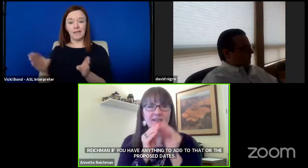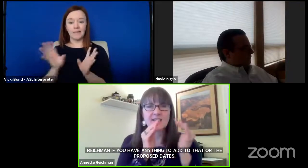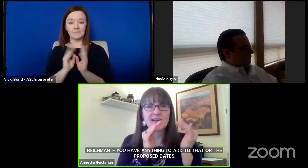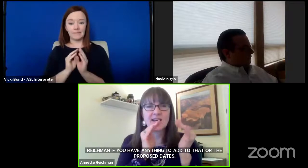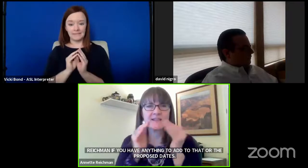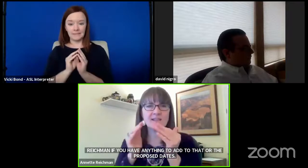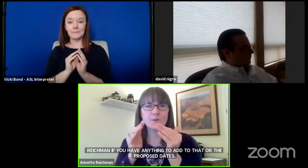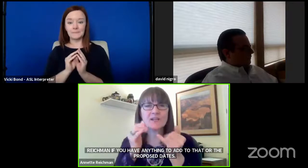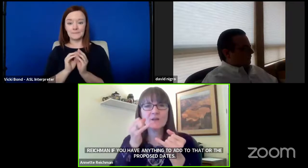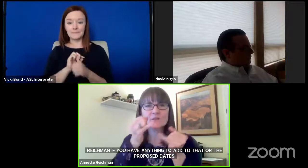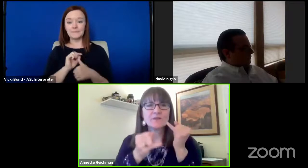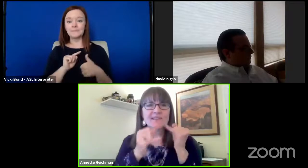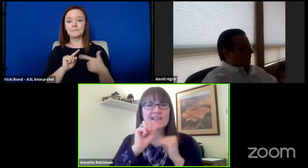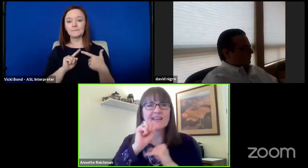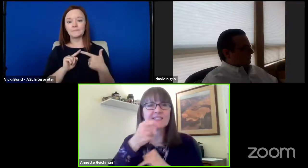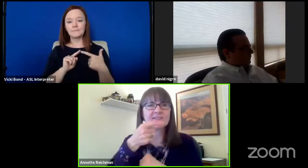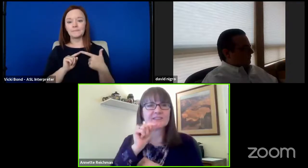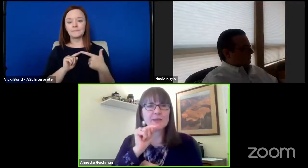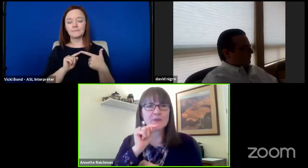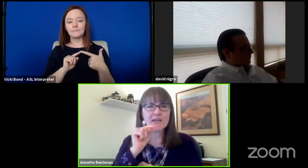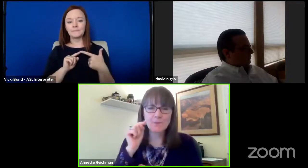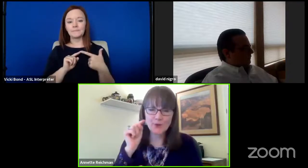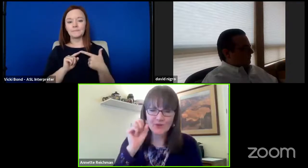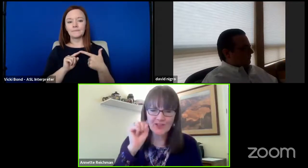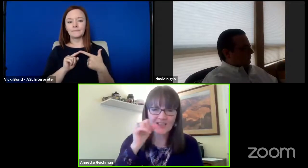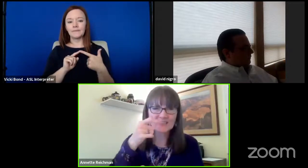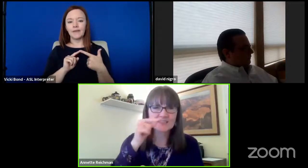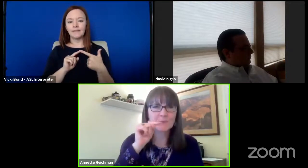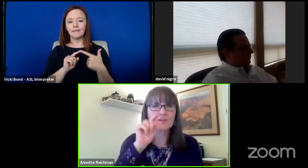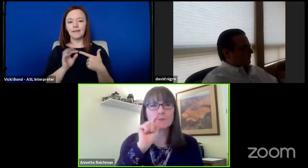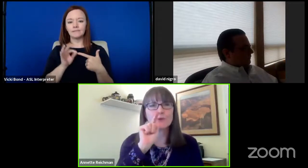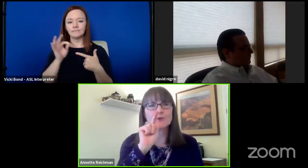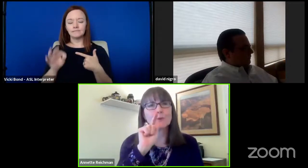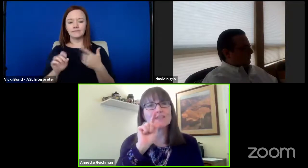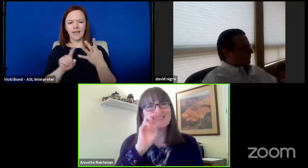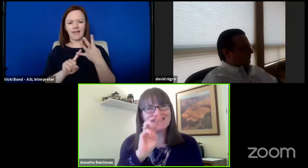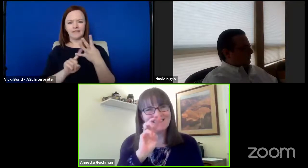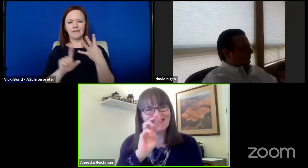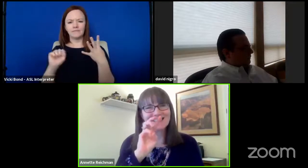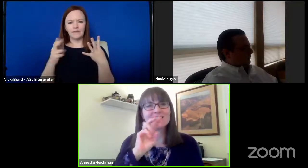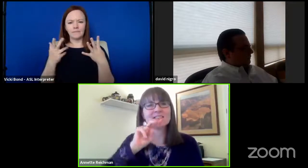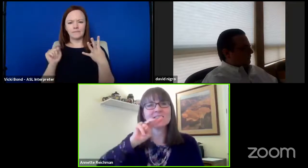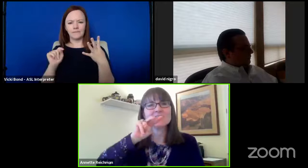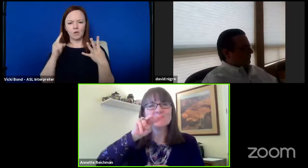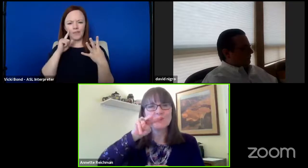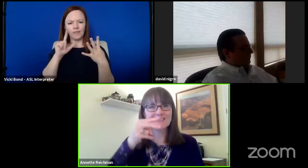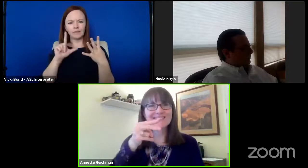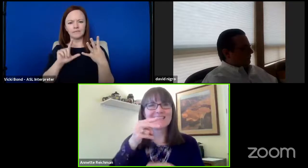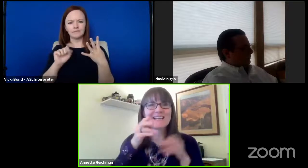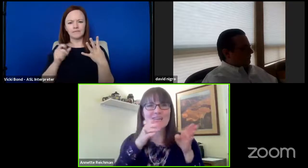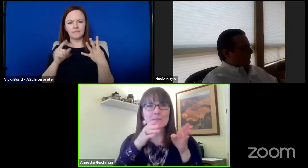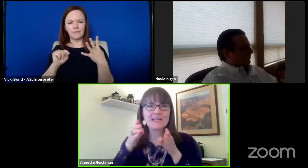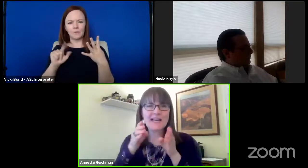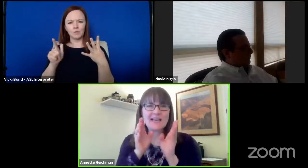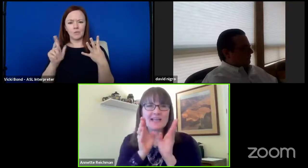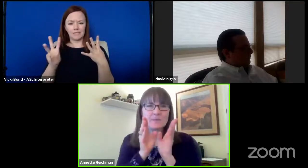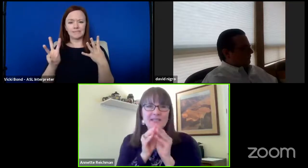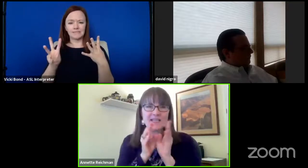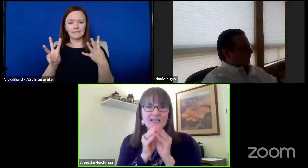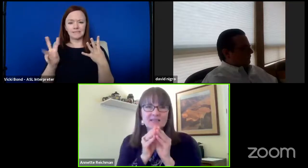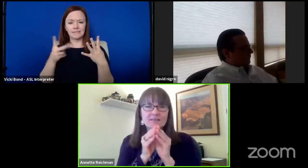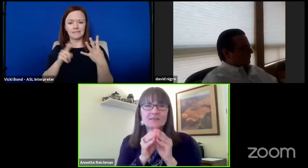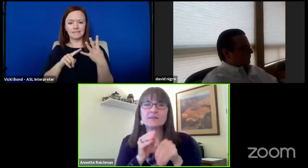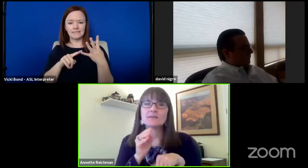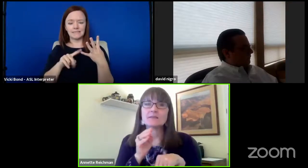meeting. And then we go to the end of September, I think September 26th, for the second